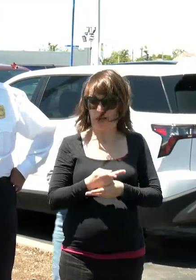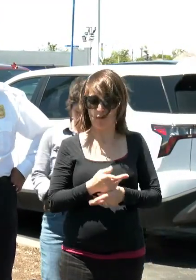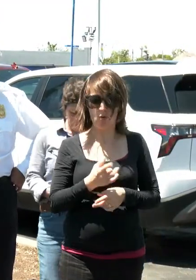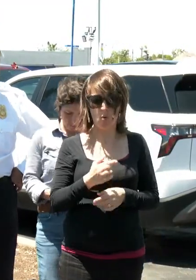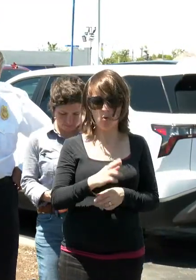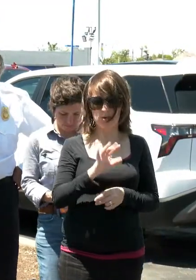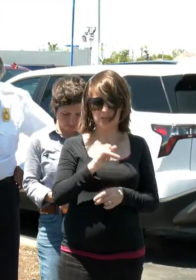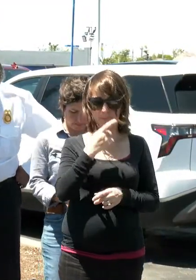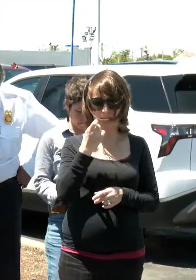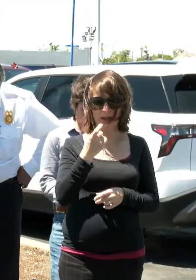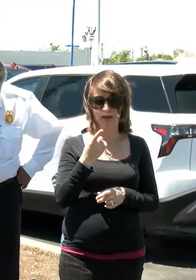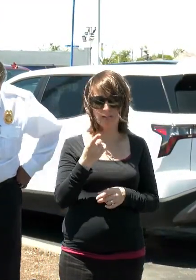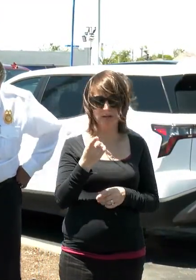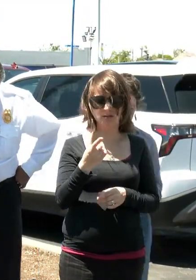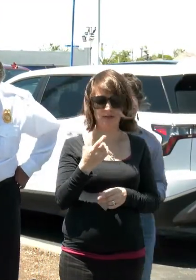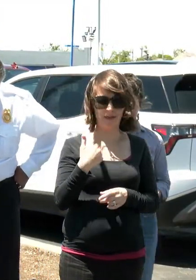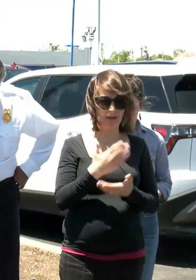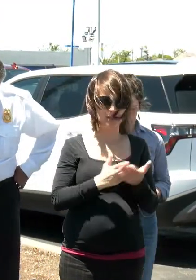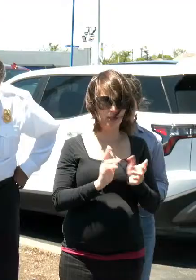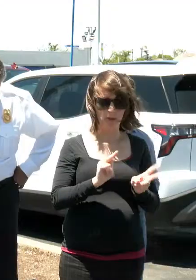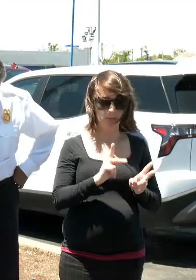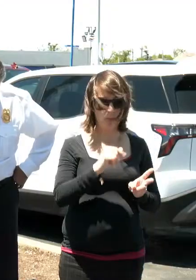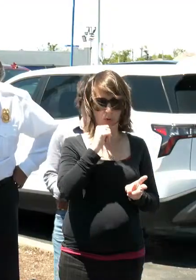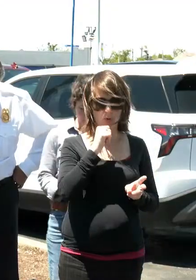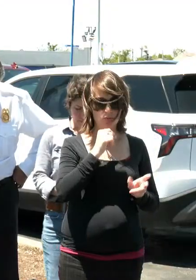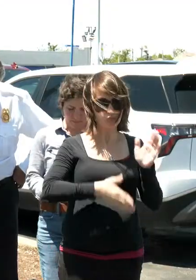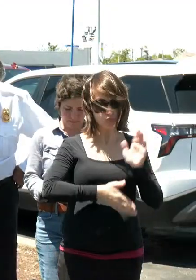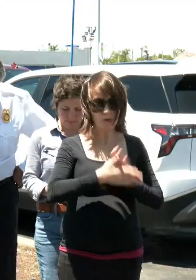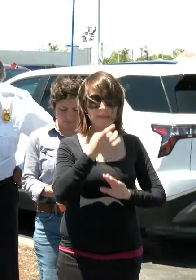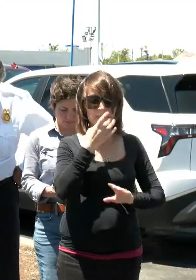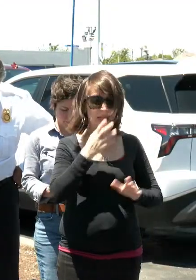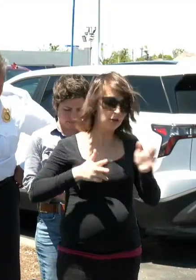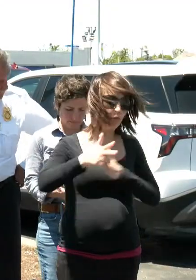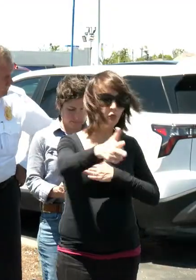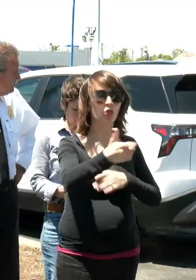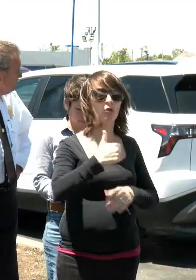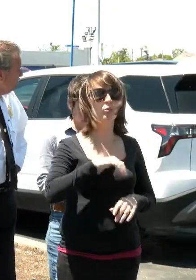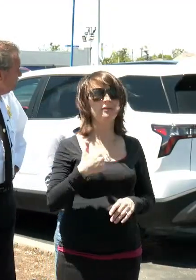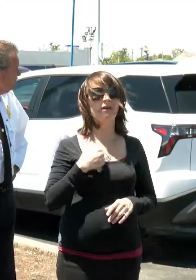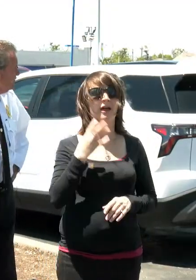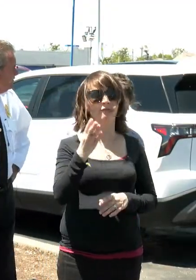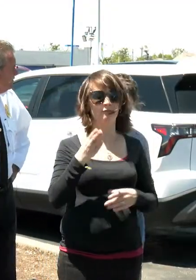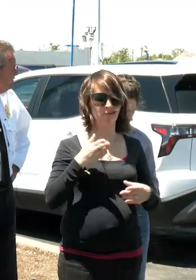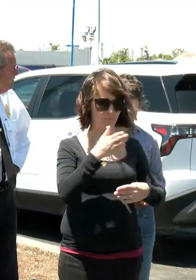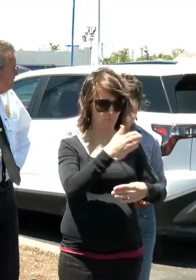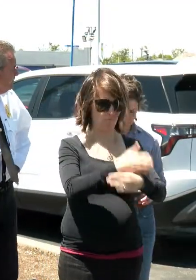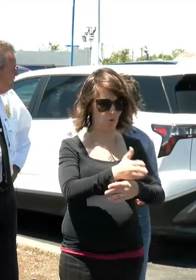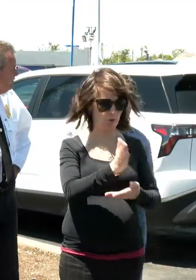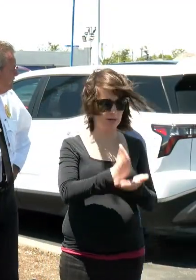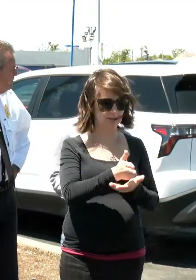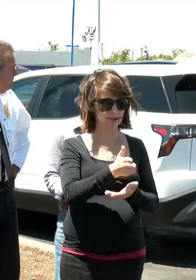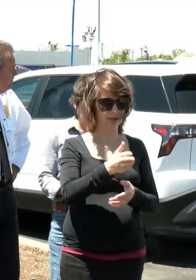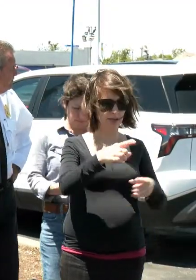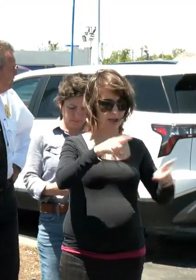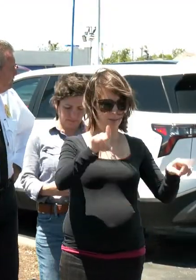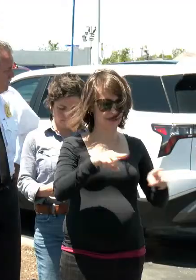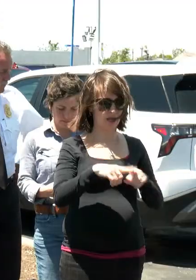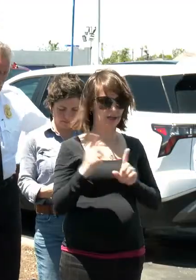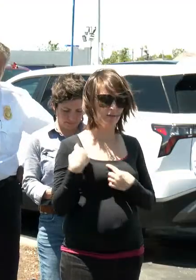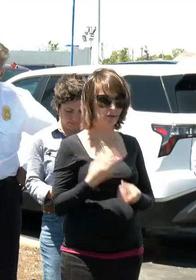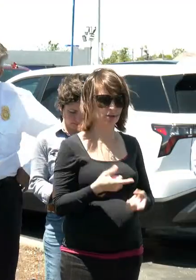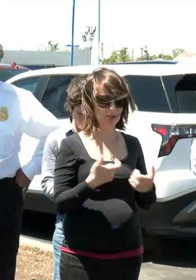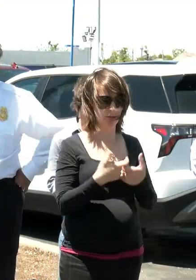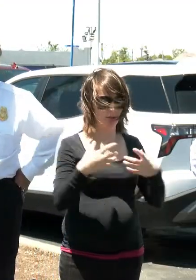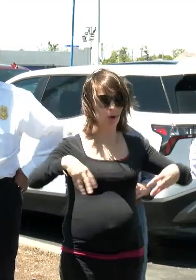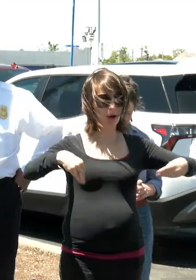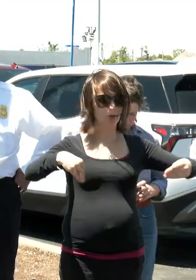those people running the lights or not obeying the traffic? Listen, we've had 4-way stop signs going because of the power outages since the beginning. I'm